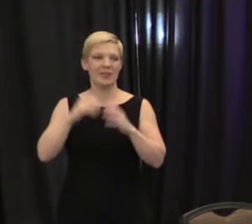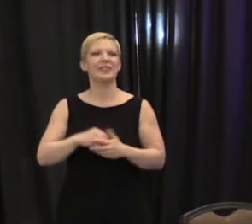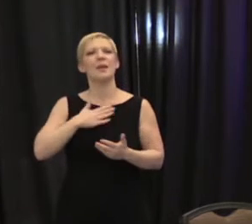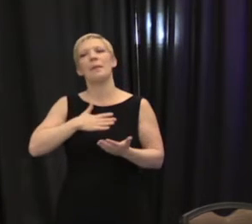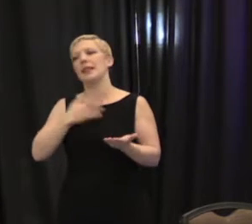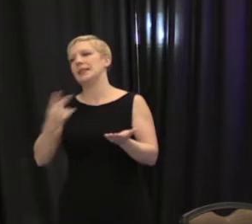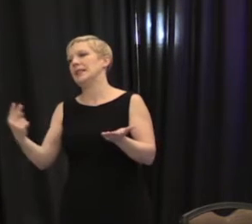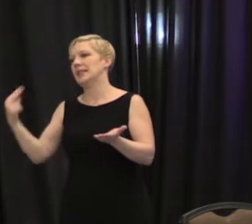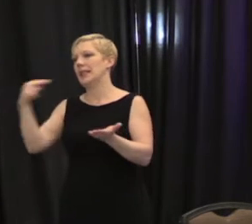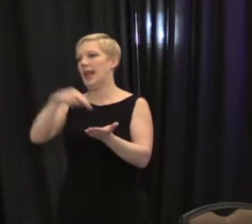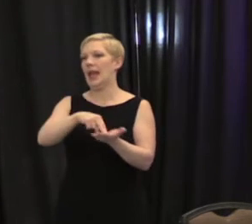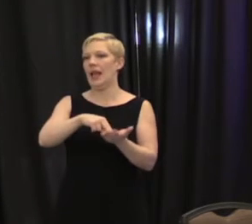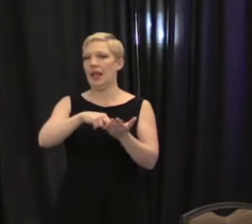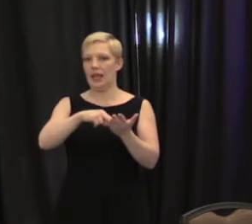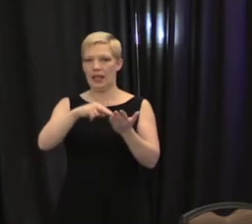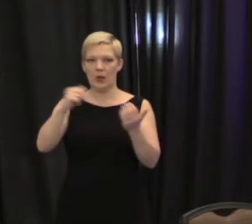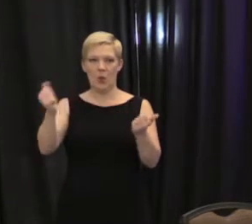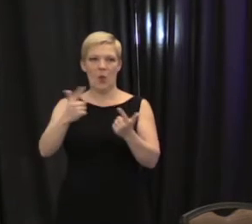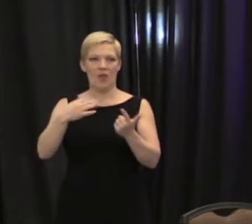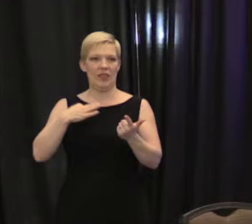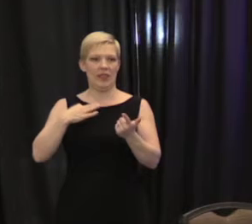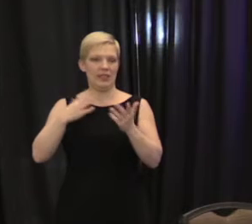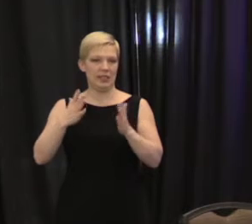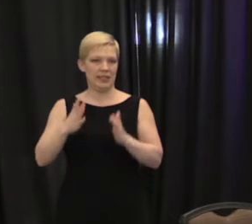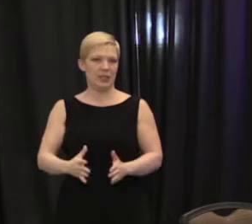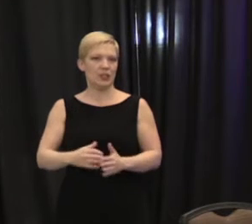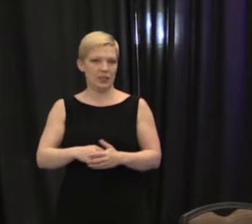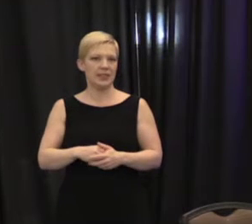Please stand, all the volunteers in the room.